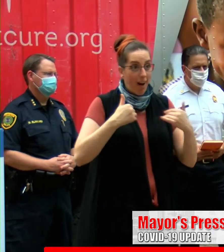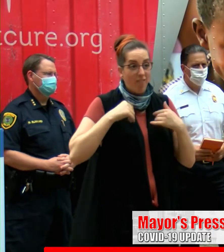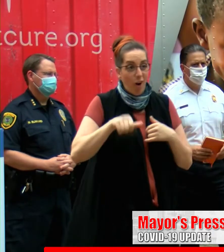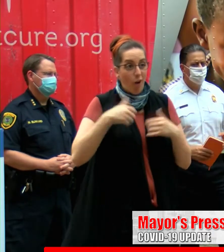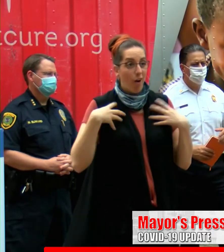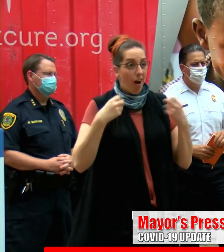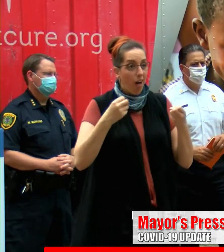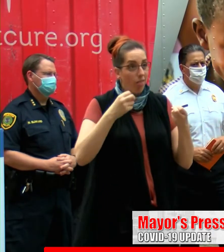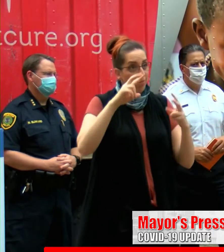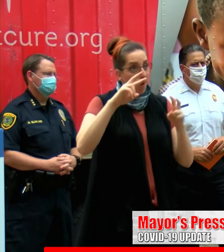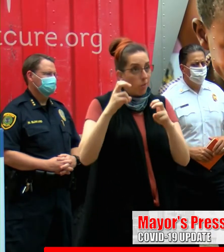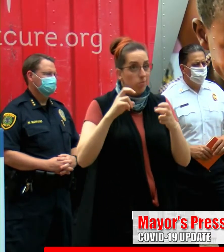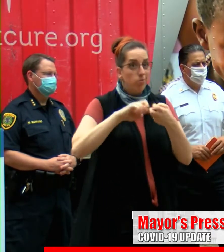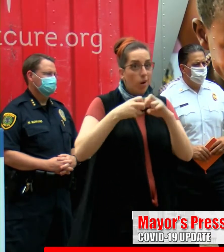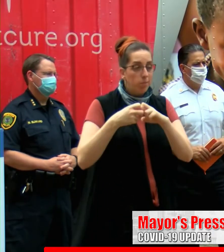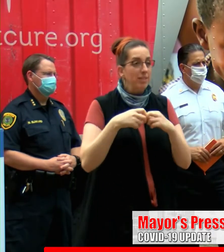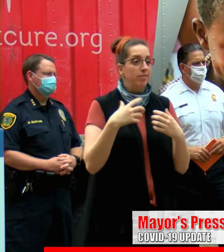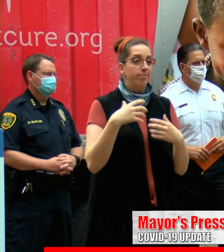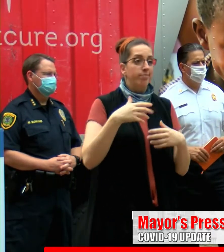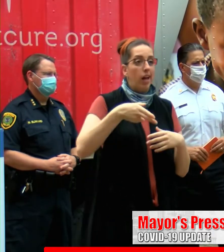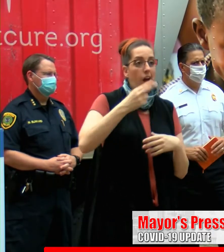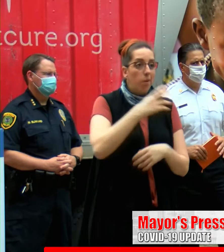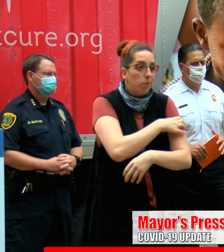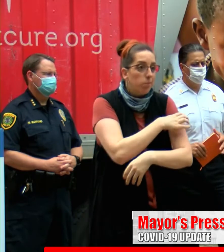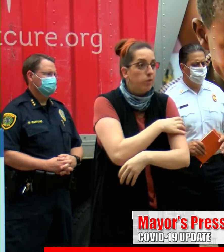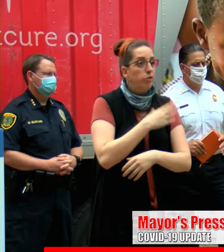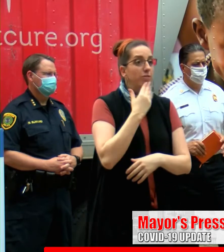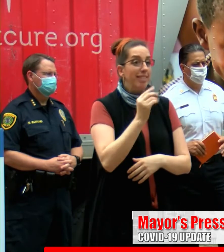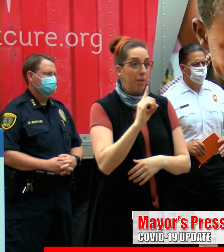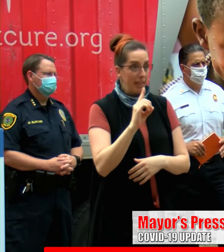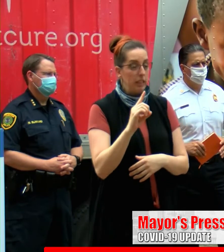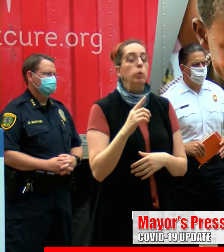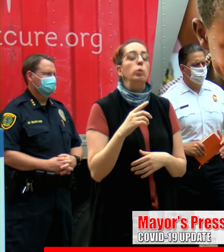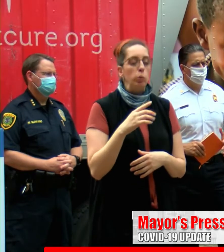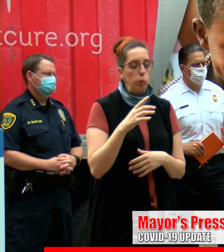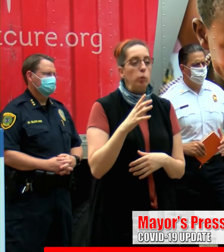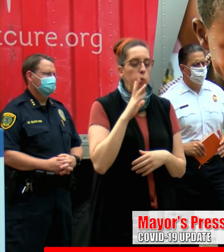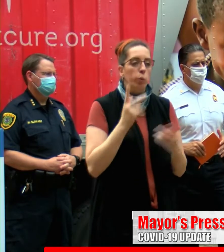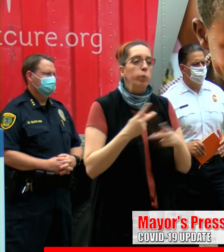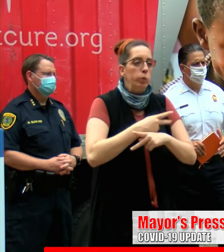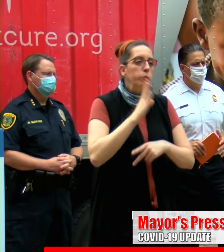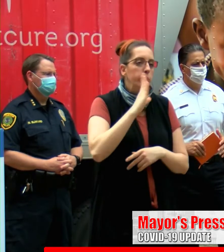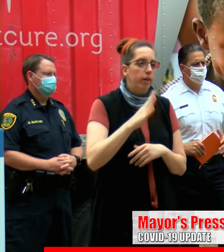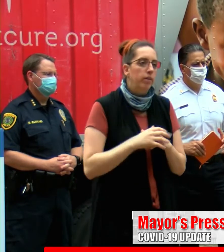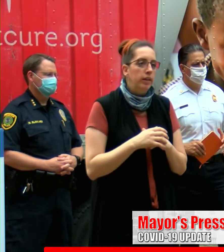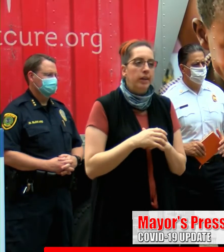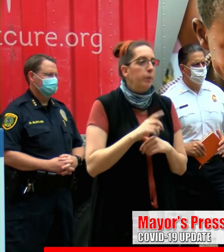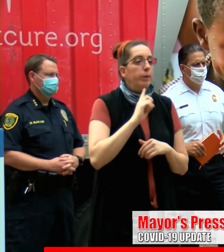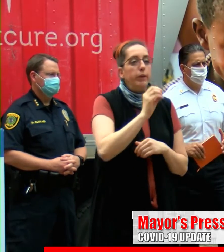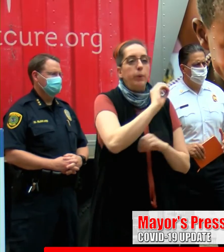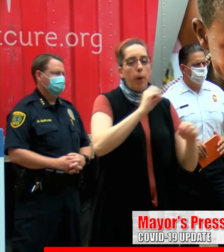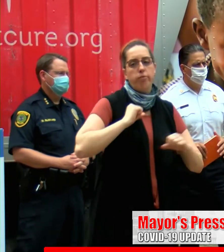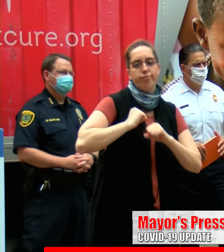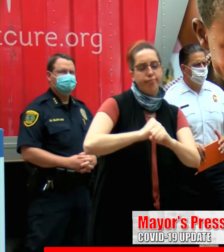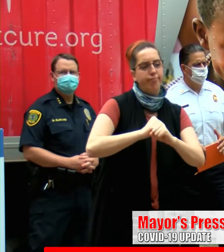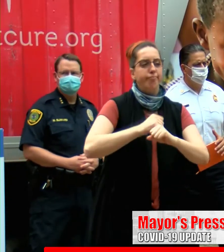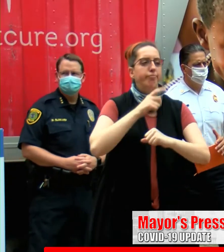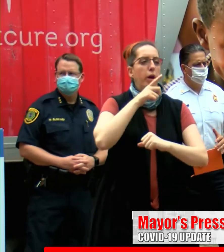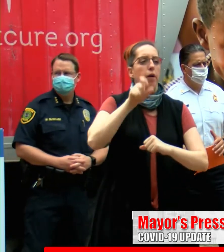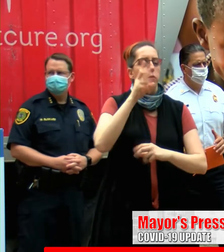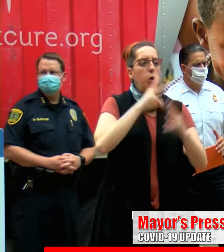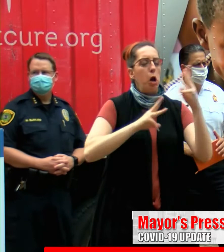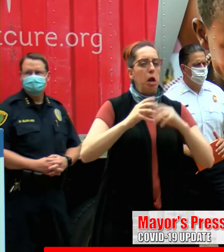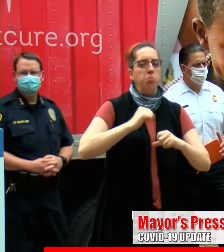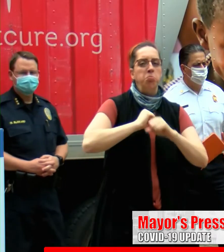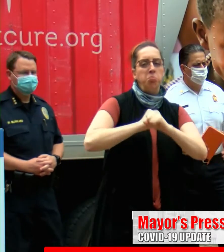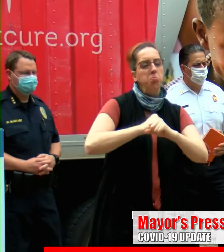like hypertension or diabetes, it will come after you even so. So no one is immune. And it's important to